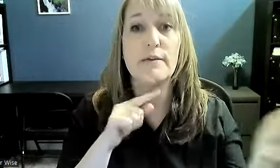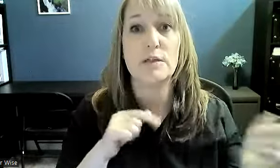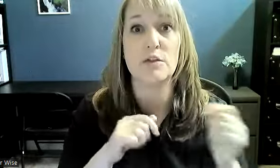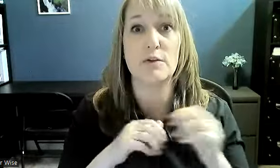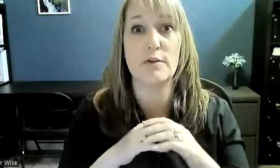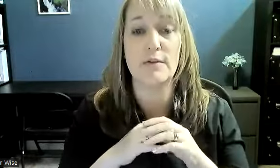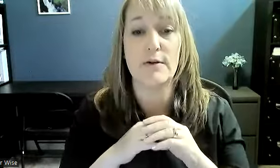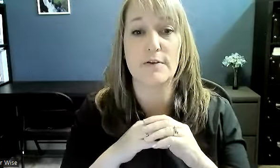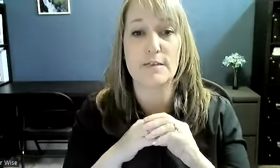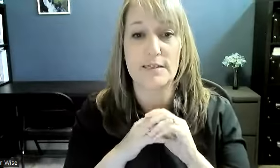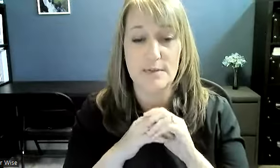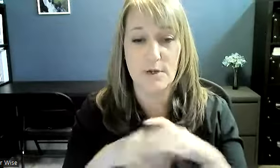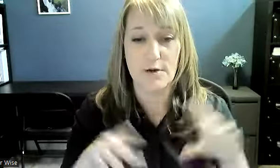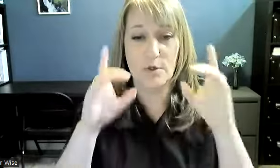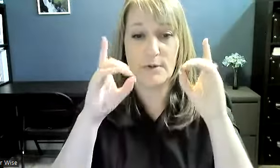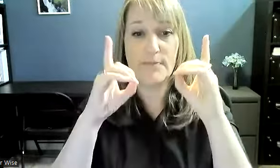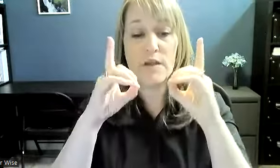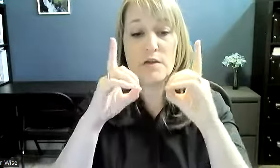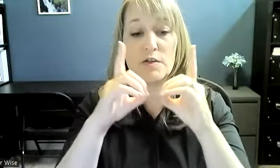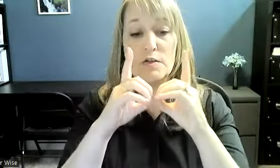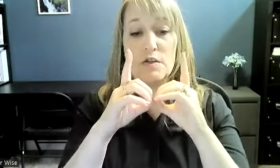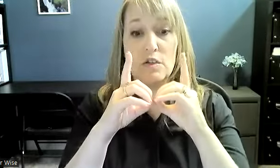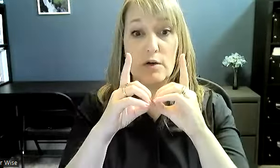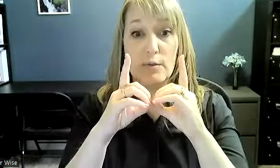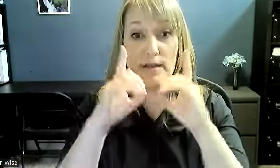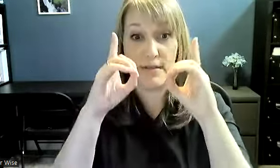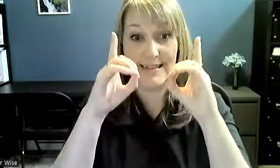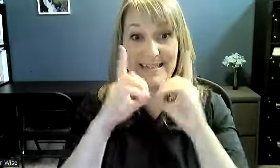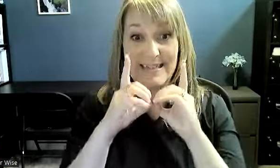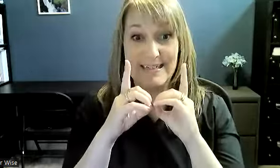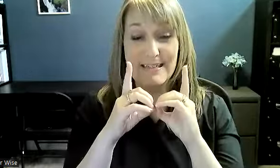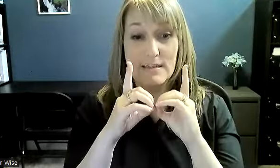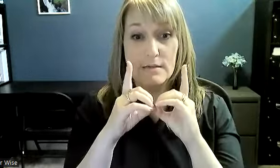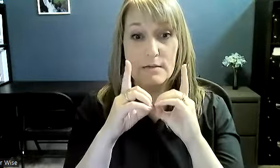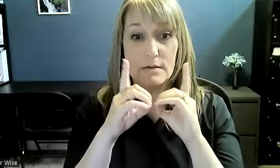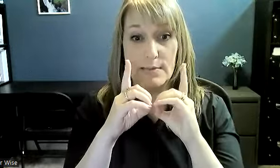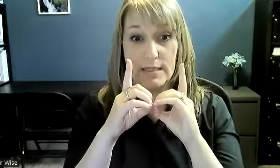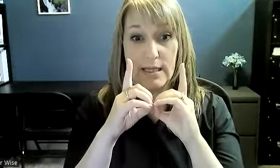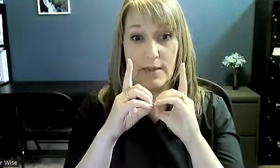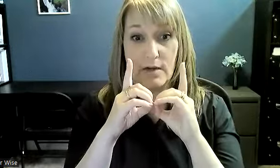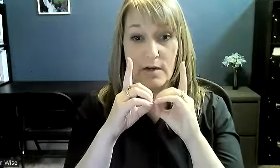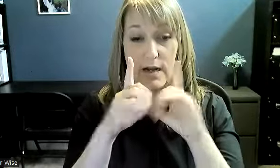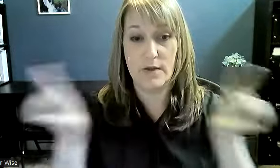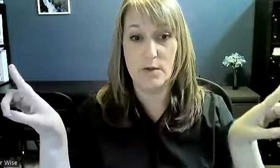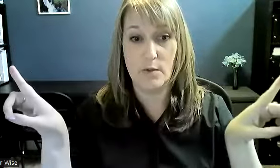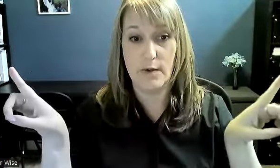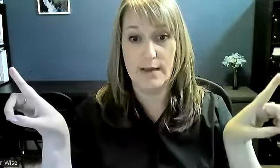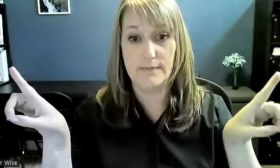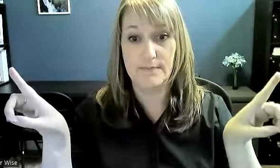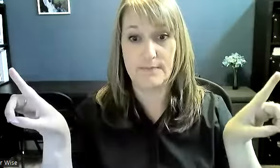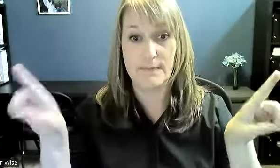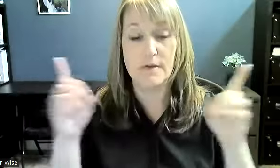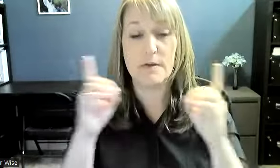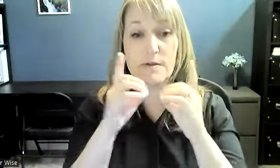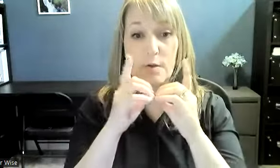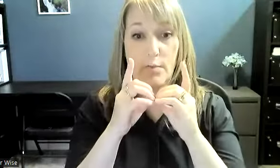show you the other way first, because that's one in your book. So you start with D's coming together, and then you go away. So